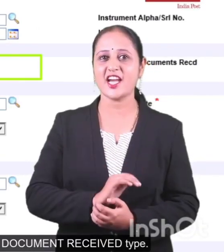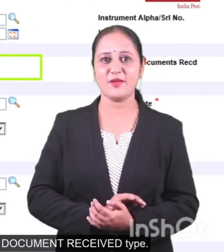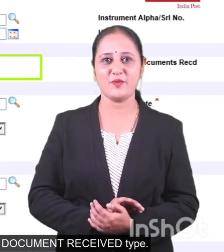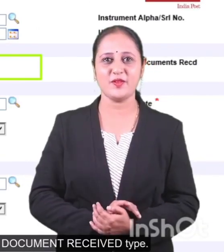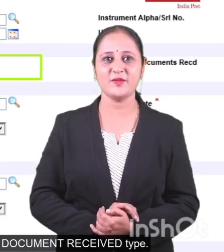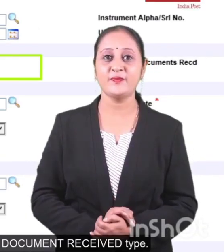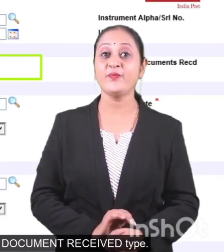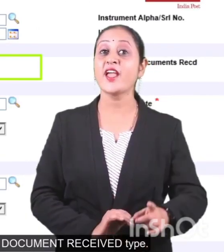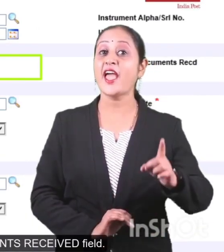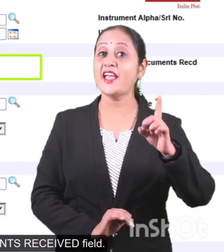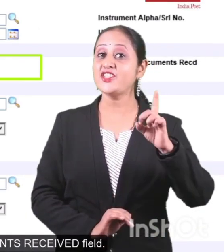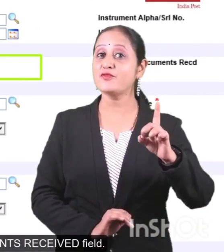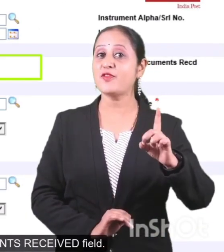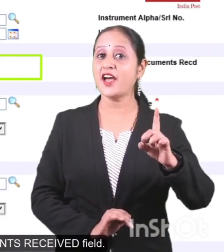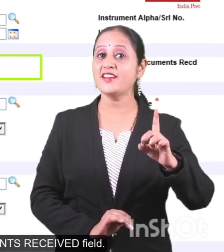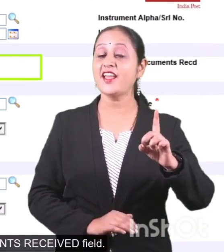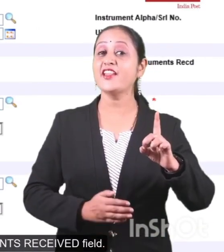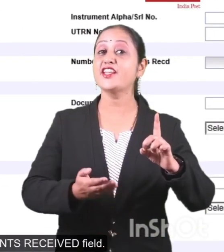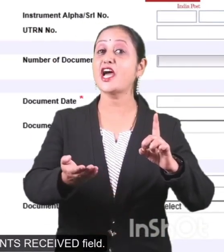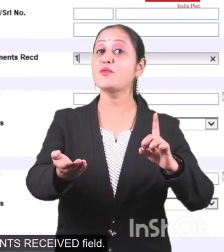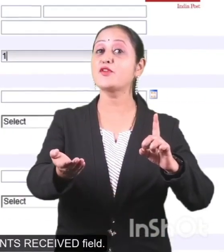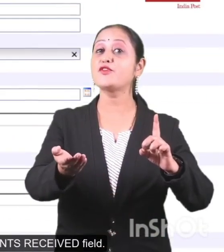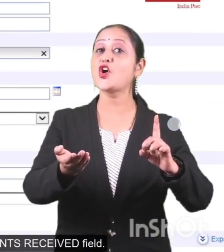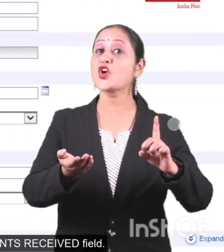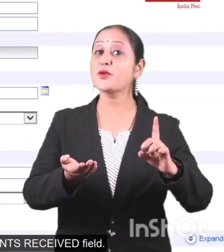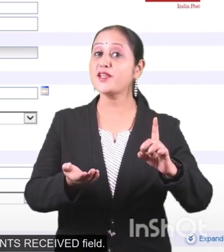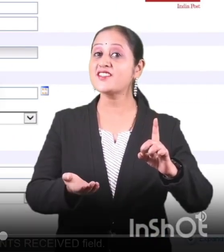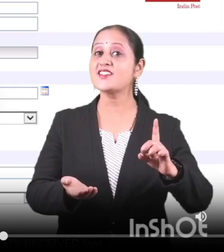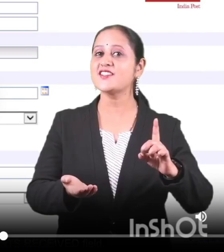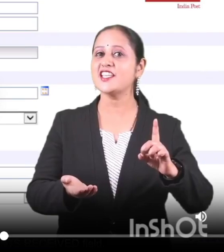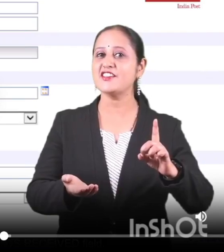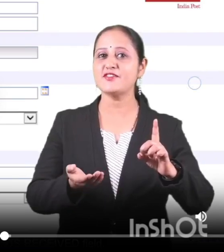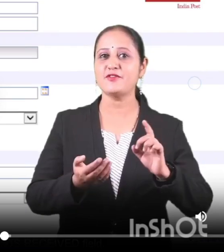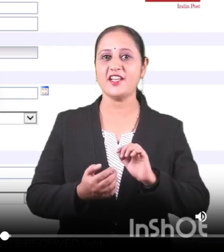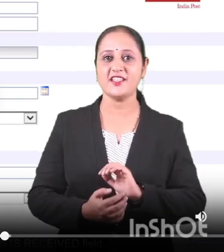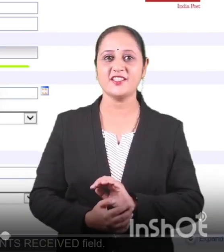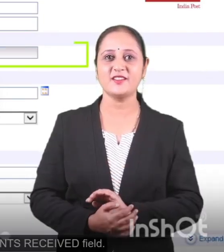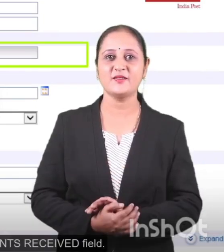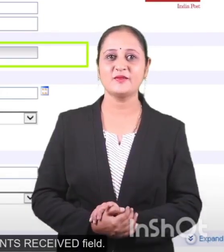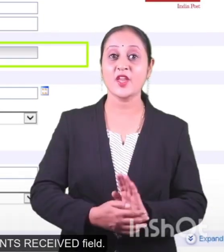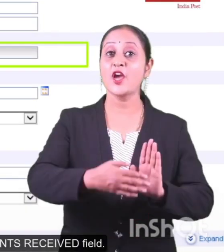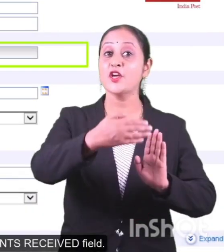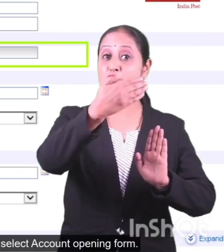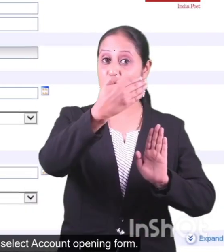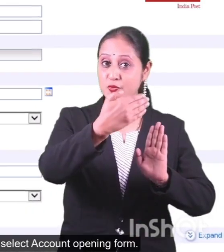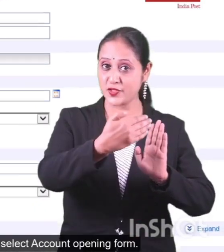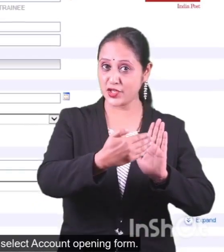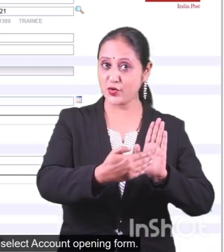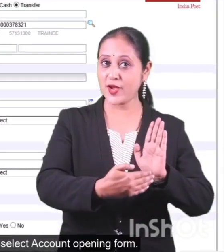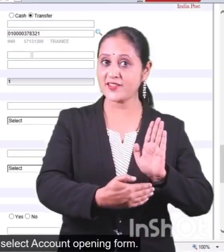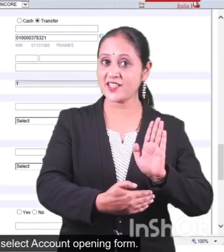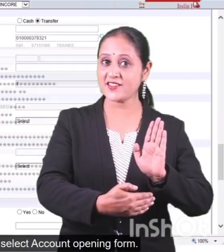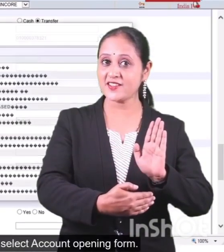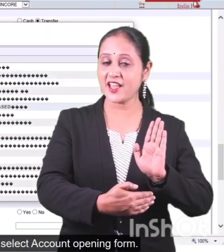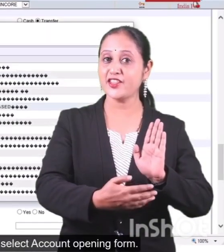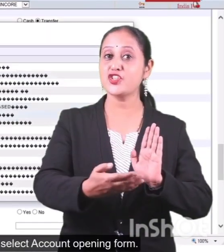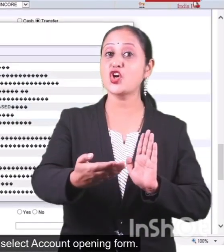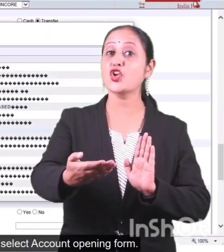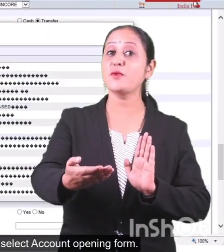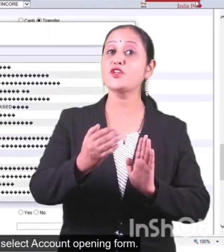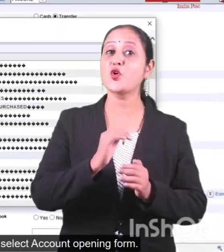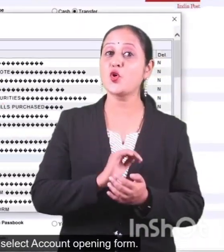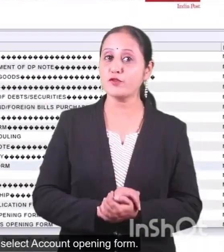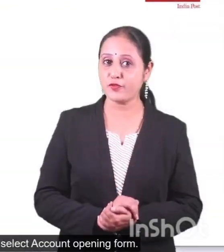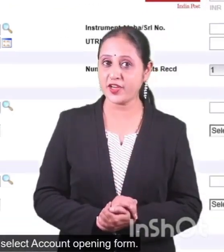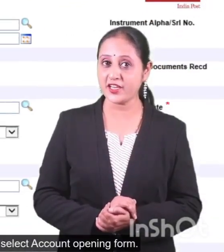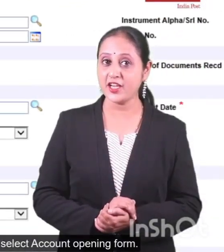document receipt type. Enter 1 in the number of documents received field. Choose 016